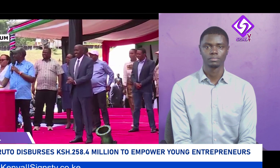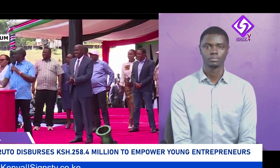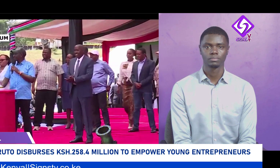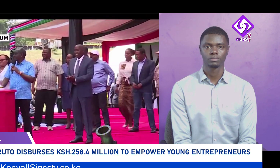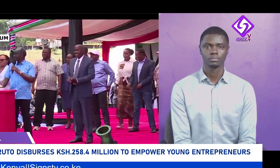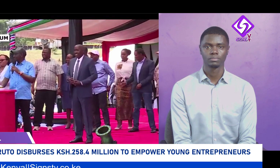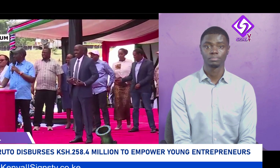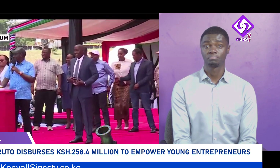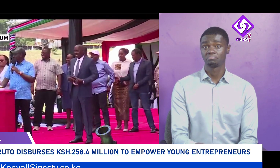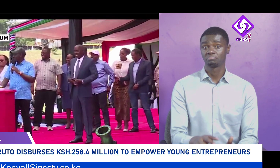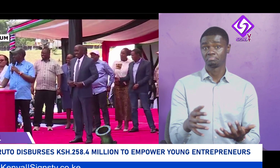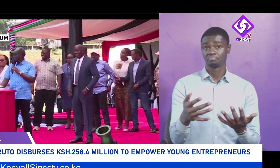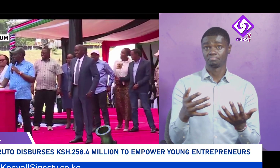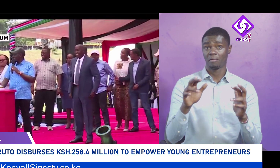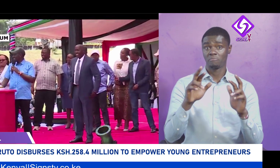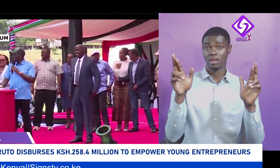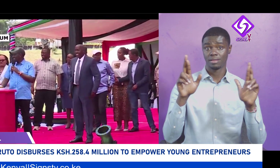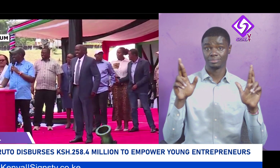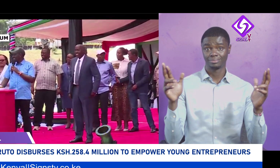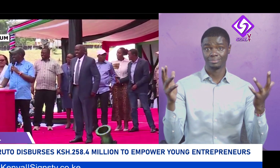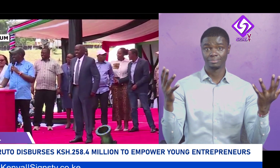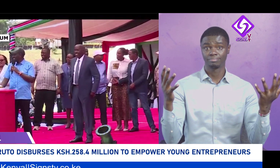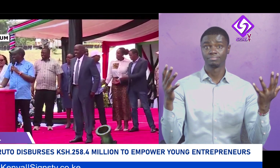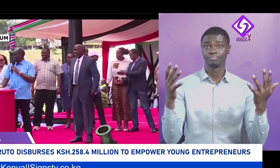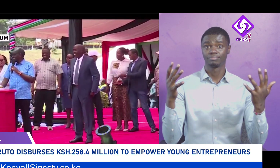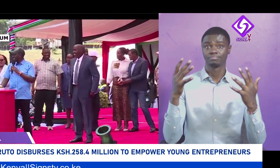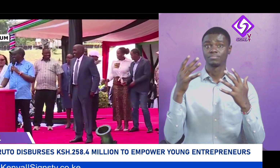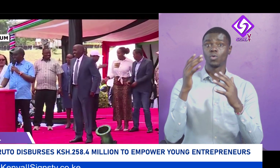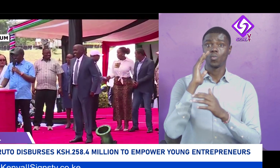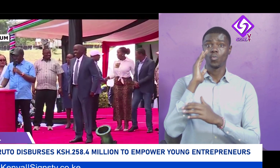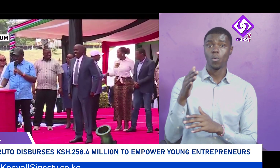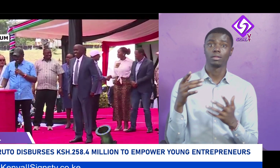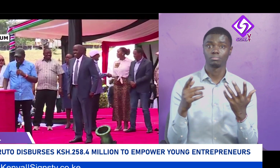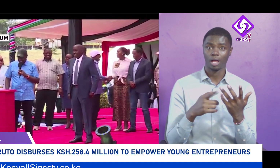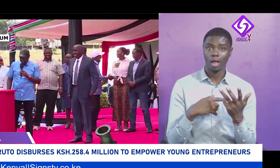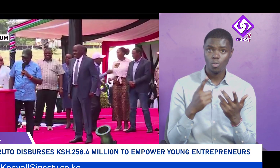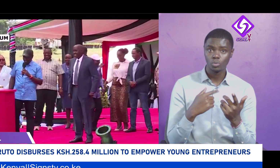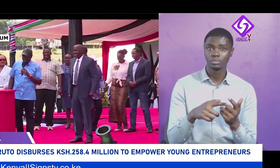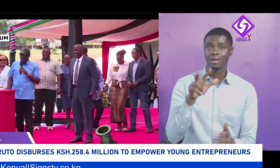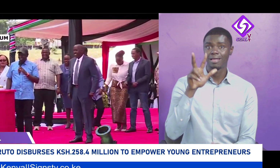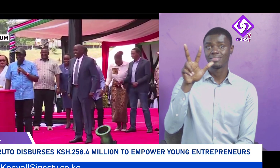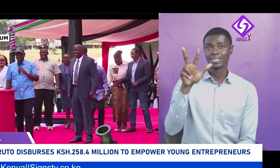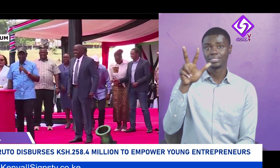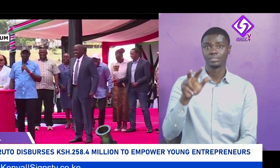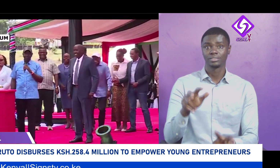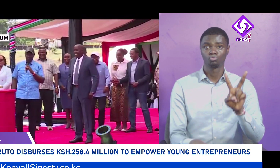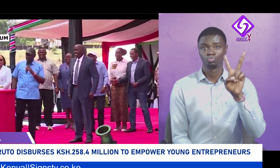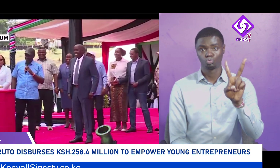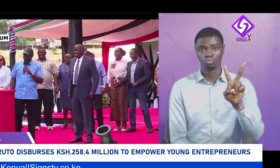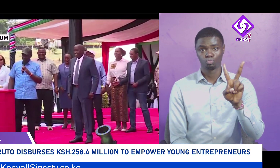Haya basi, tuko tayari? Your Excellency, tutahesabu tatu in 3, 2,